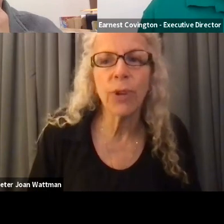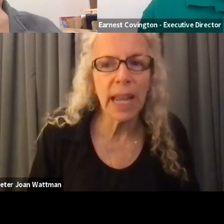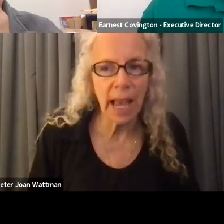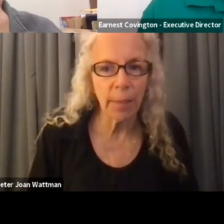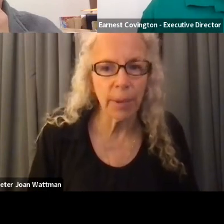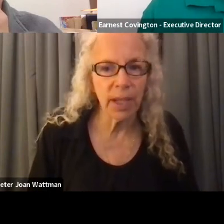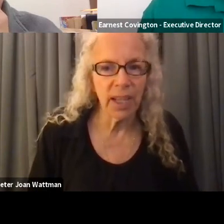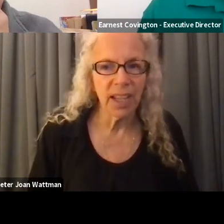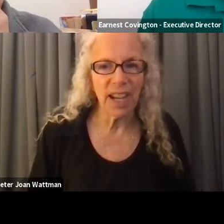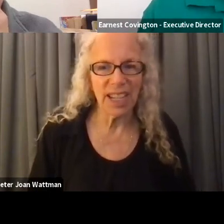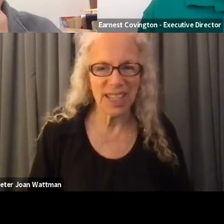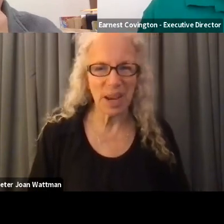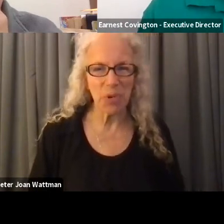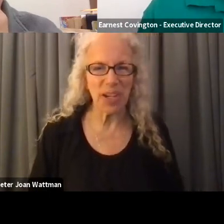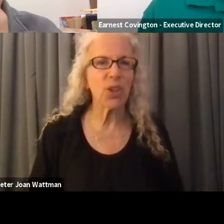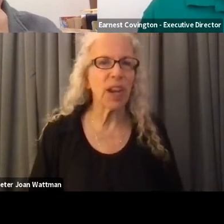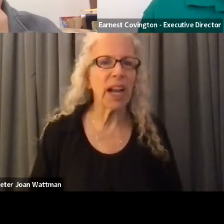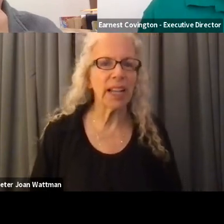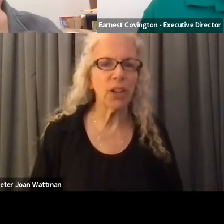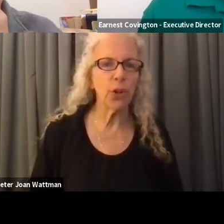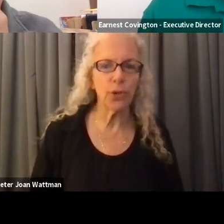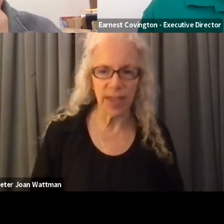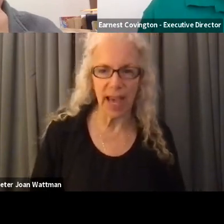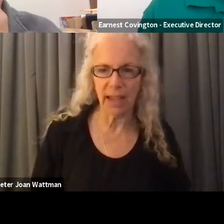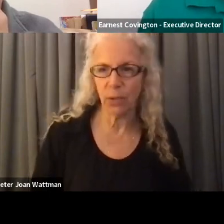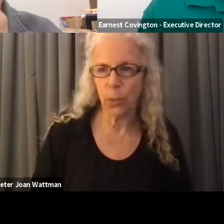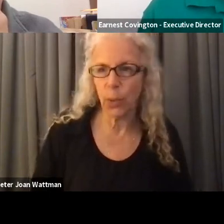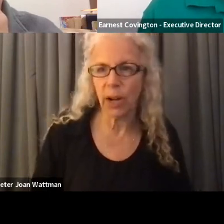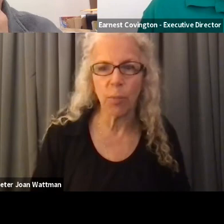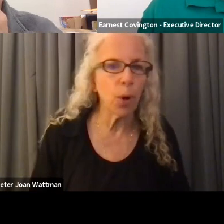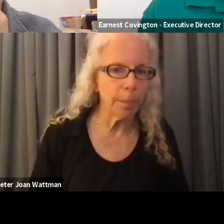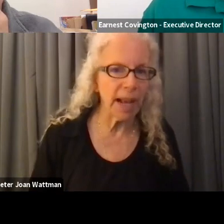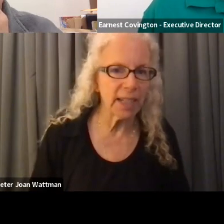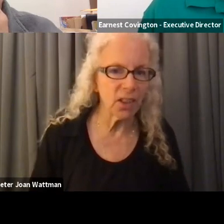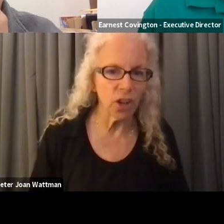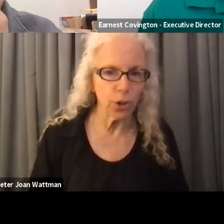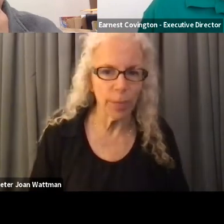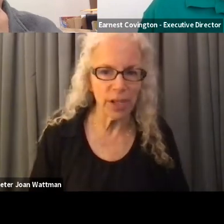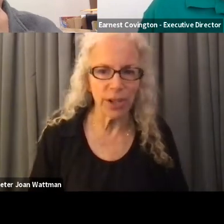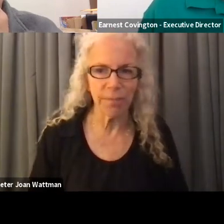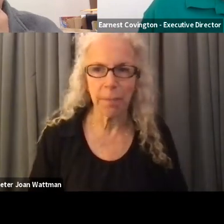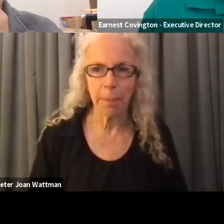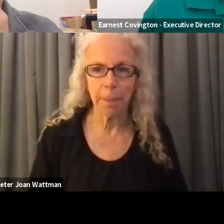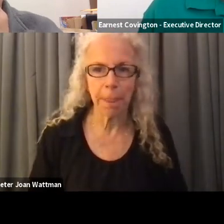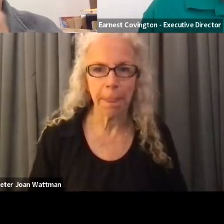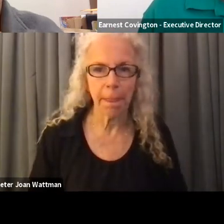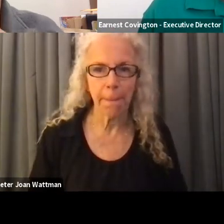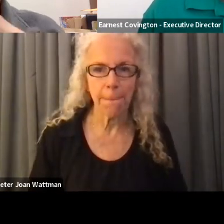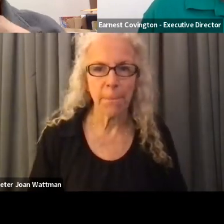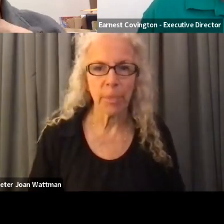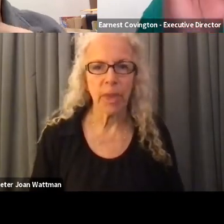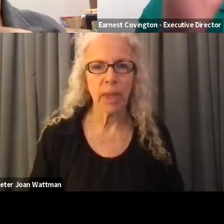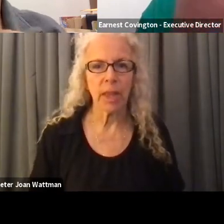quick recap summary so that I can use that when I report back to the larger commission.